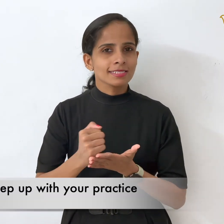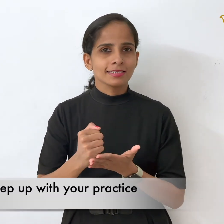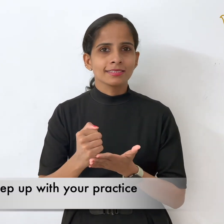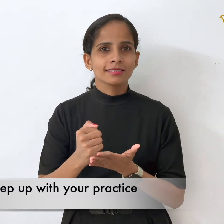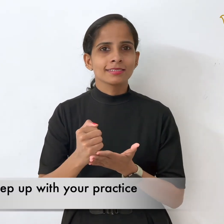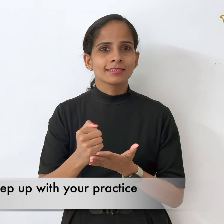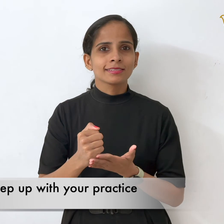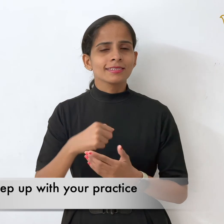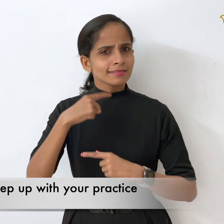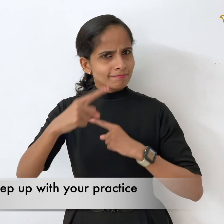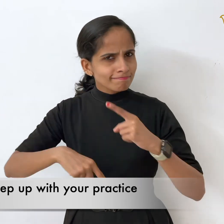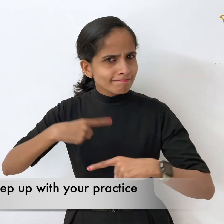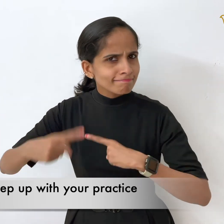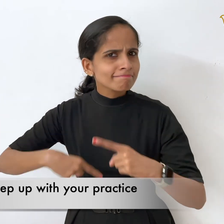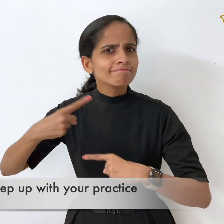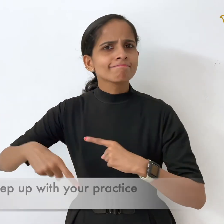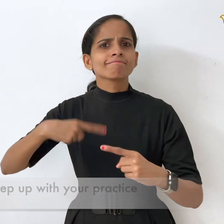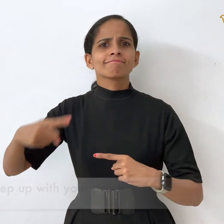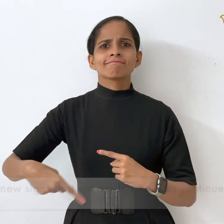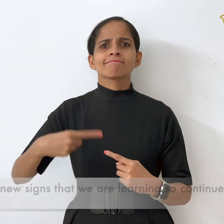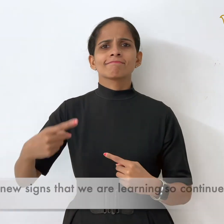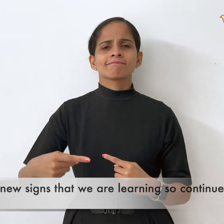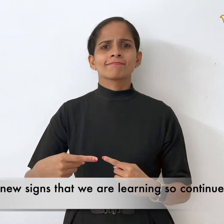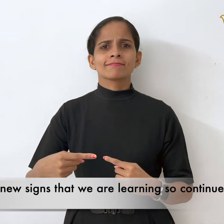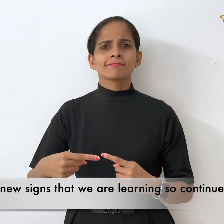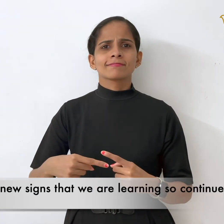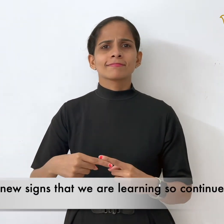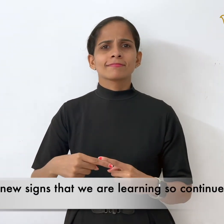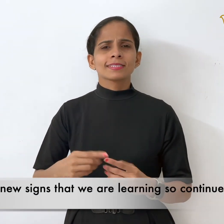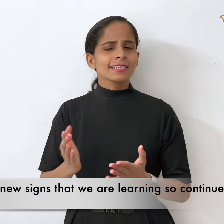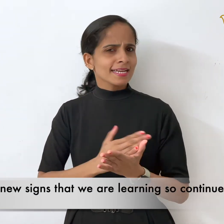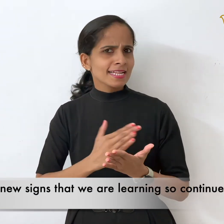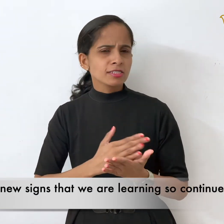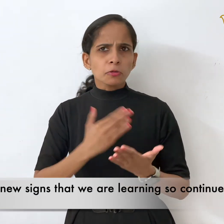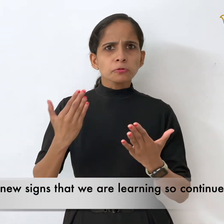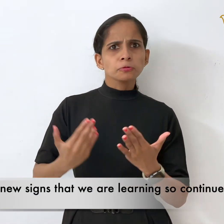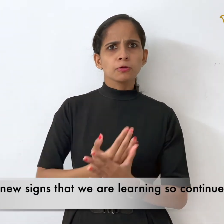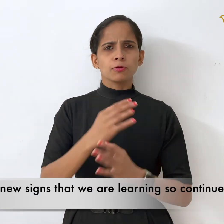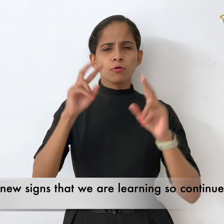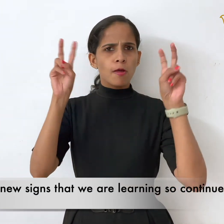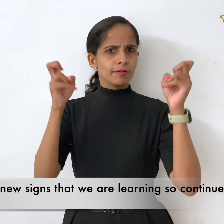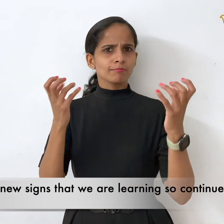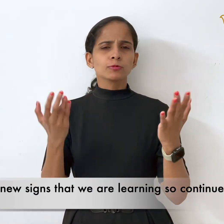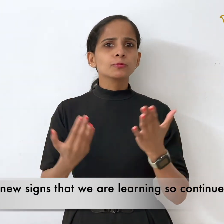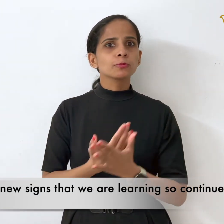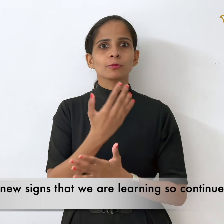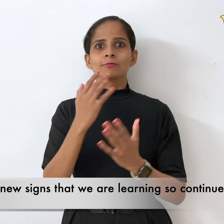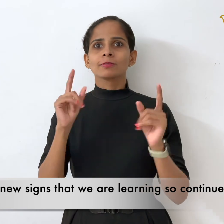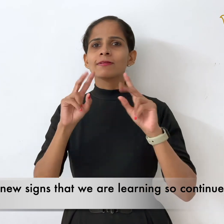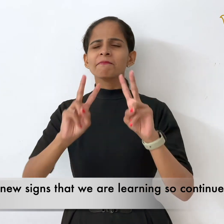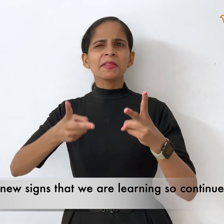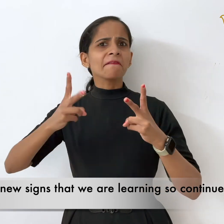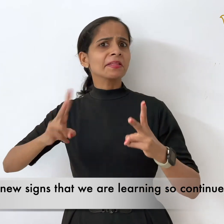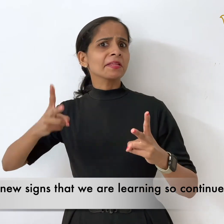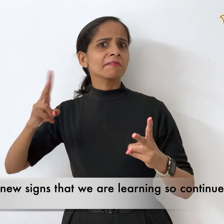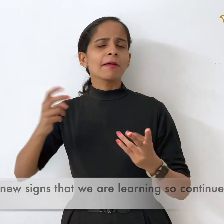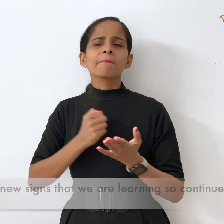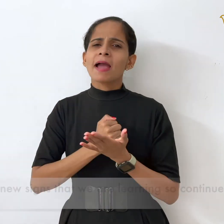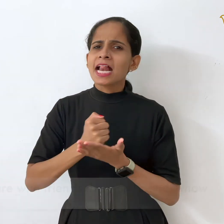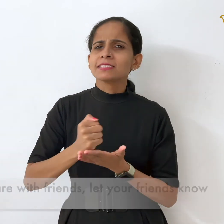Keep up with your practice. There are so many new signs that we are learning. So